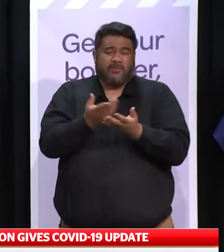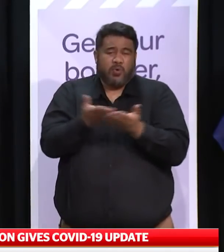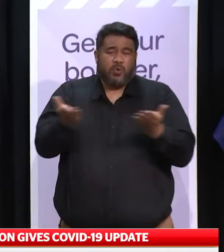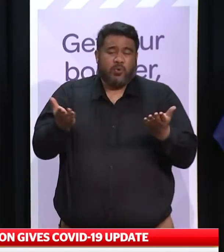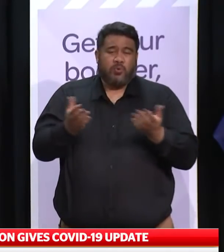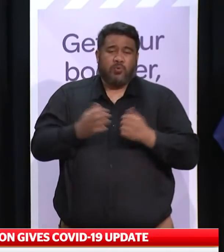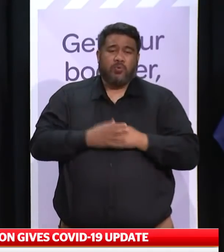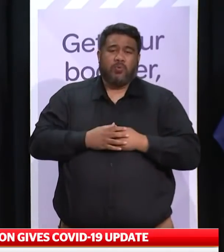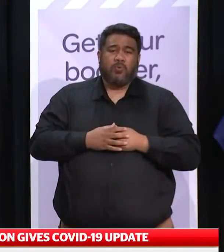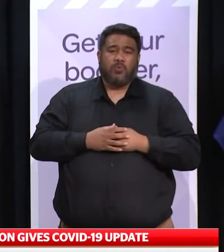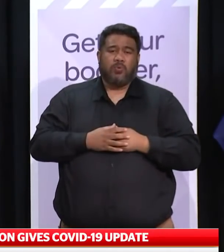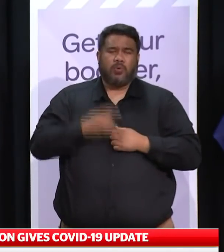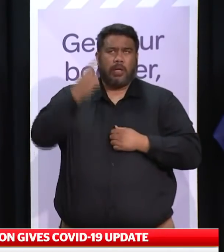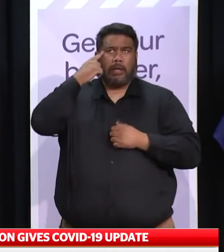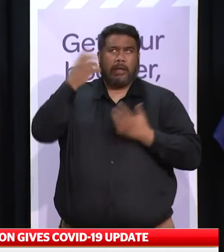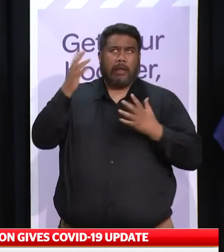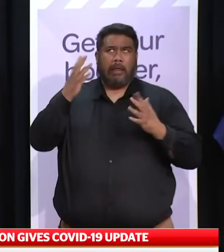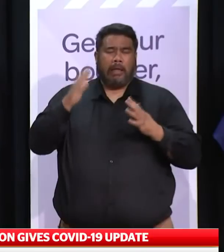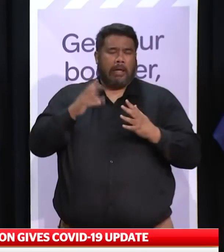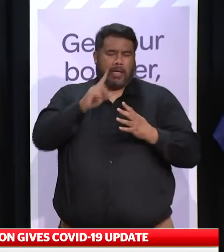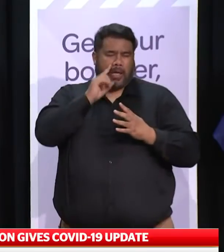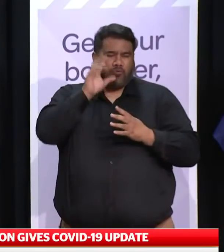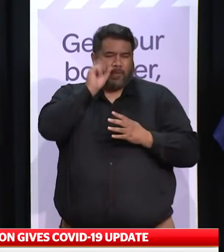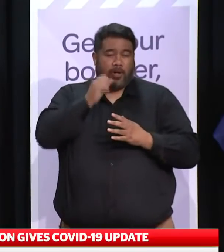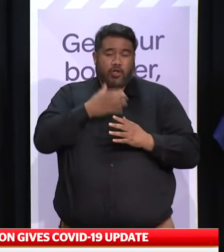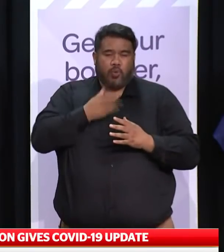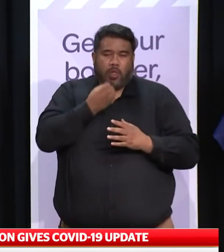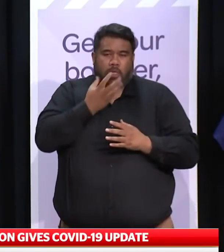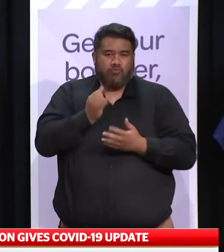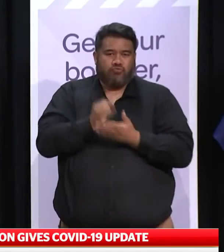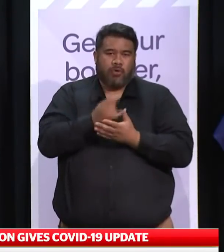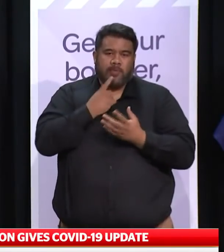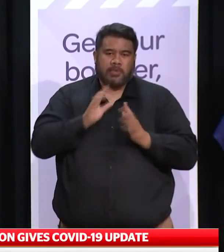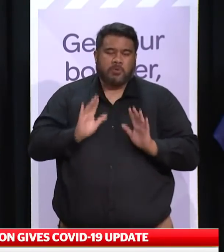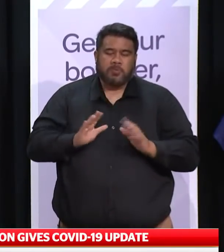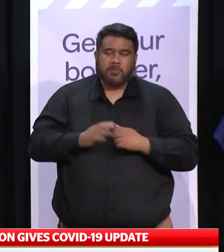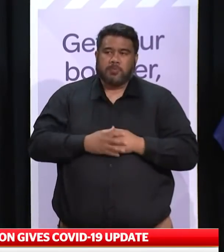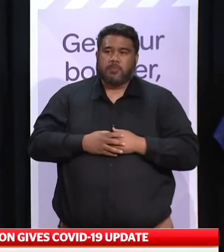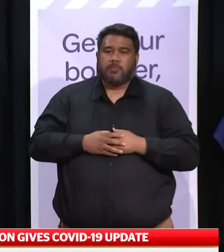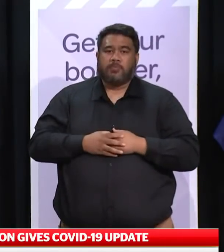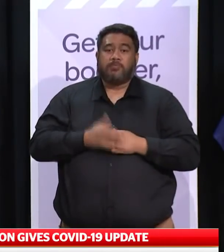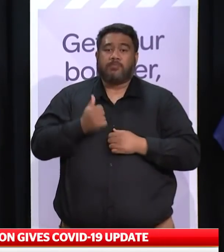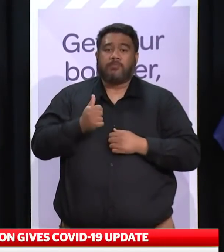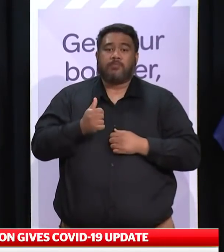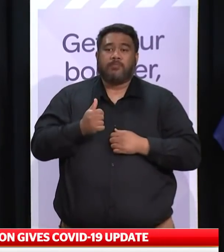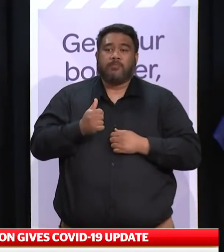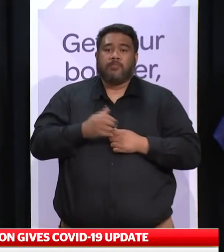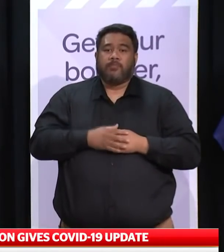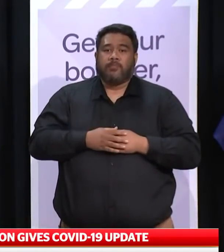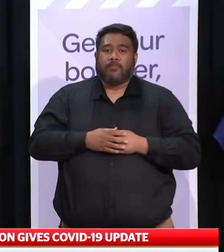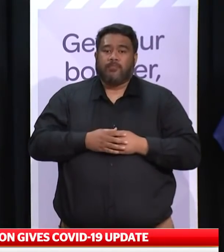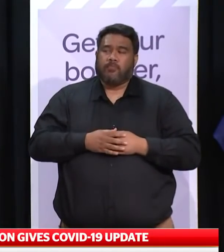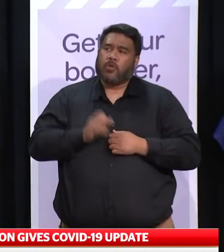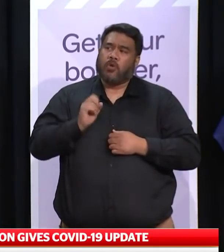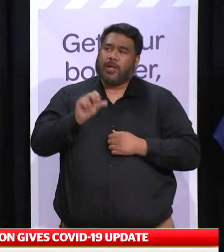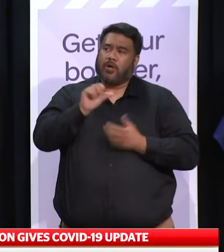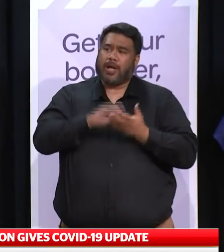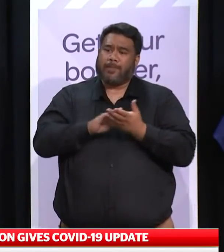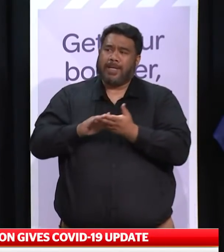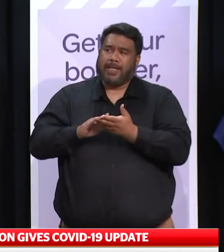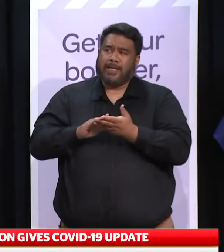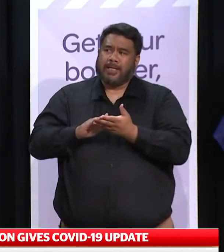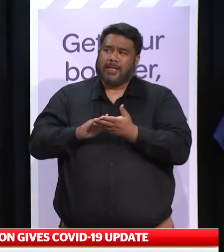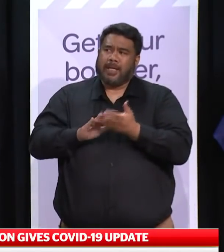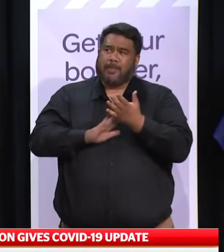so that I can give it to you rather than trying to recall all of the numbers that were in the model today. John, Bernard mentioned. Sometime in the next couple